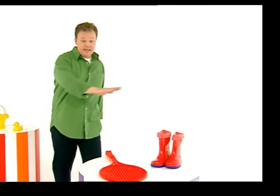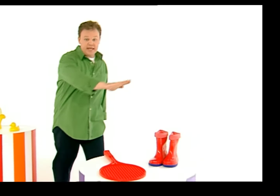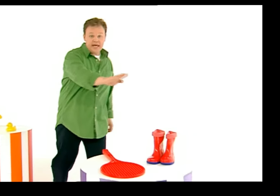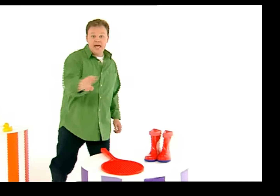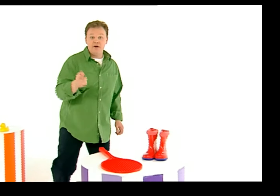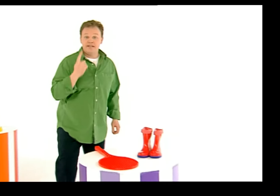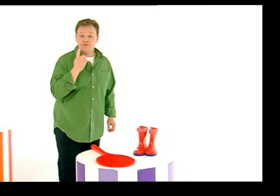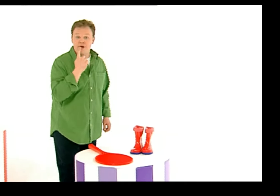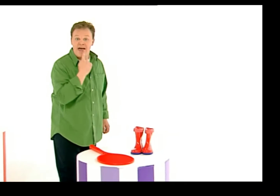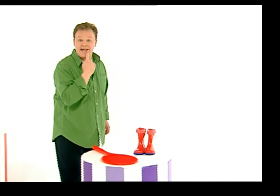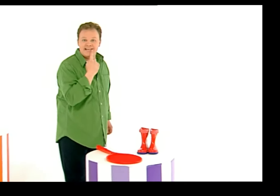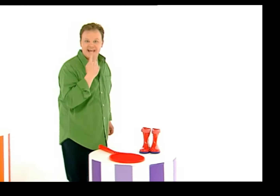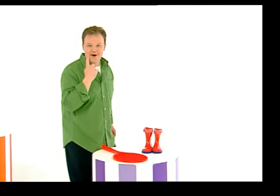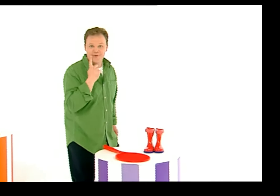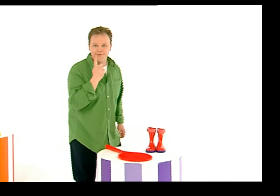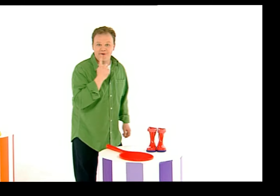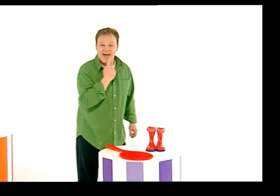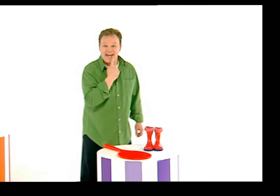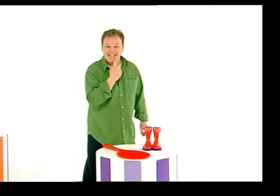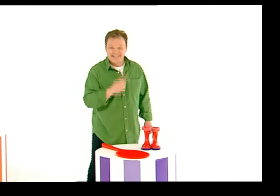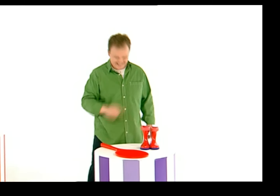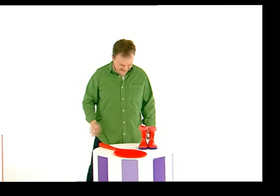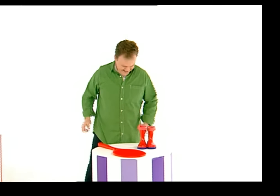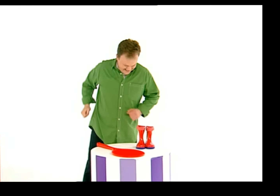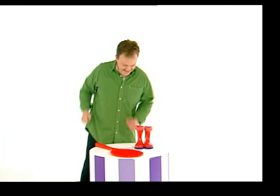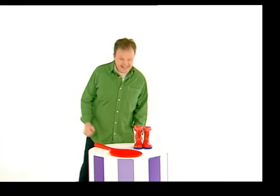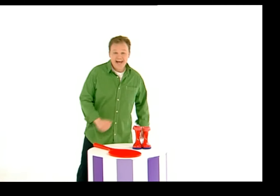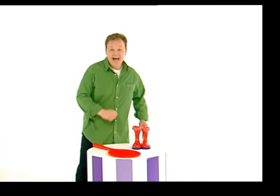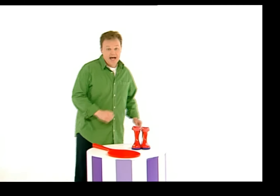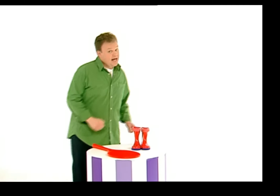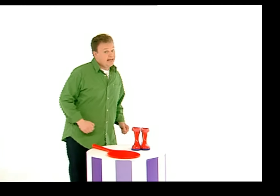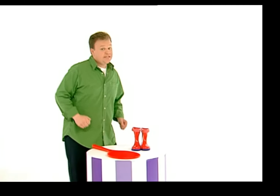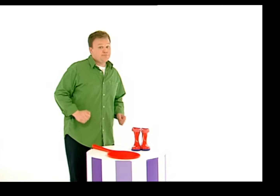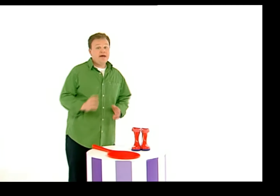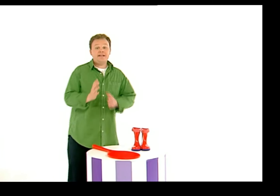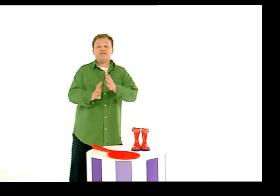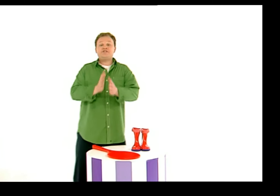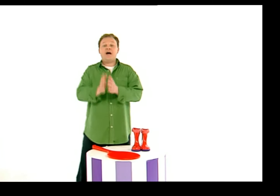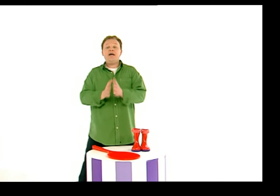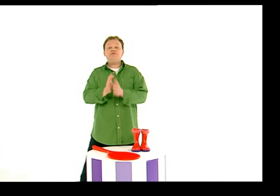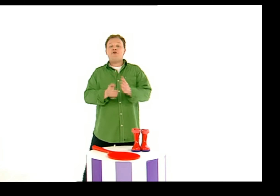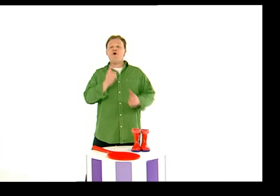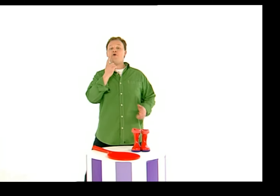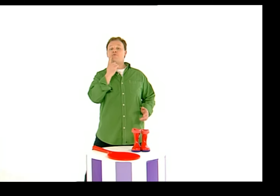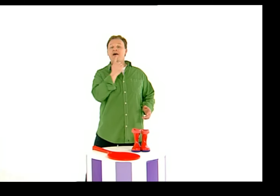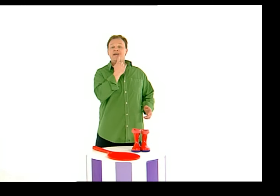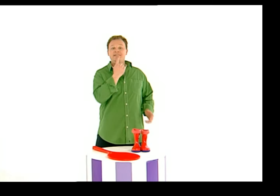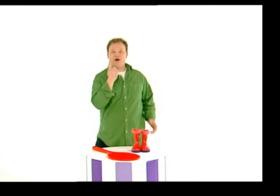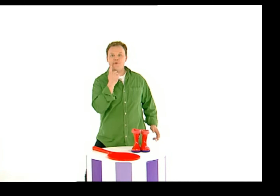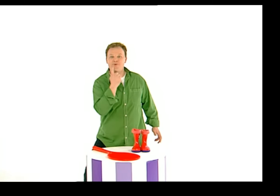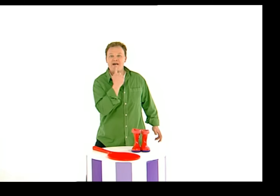Everything here is red, red. Let's make the sign for red,